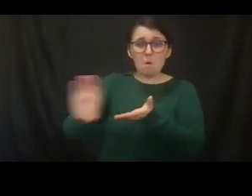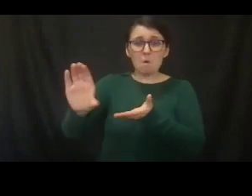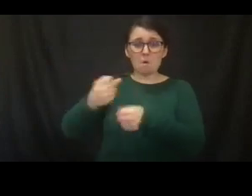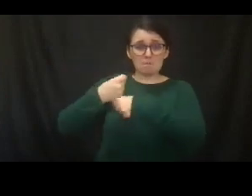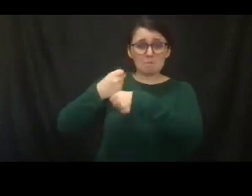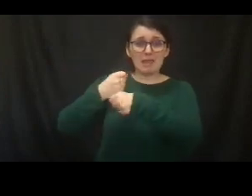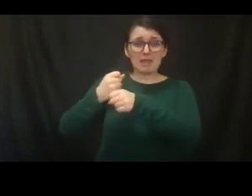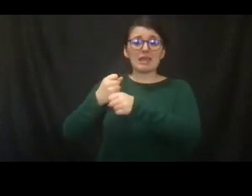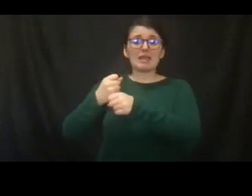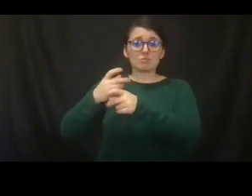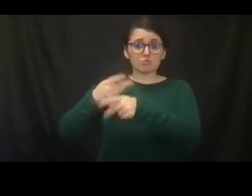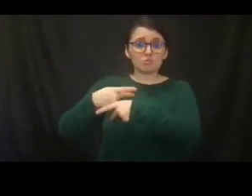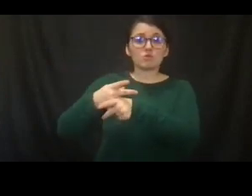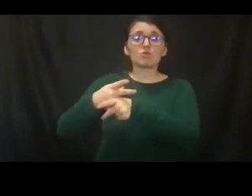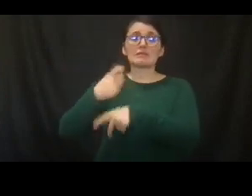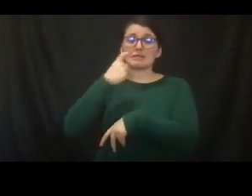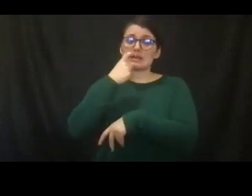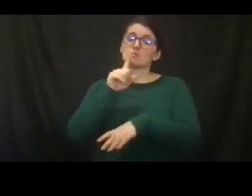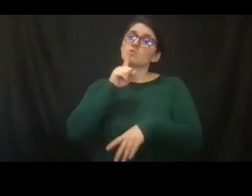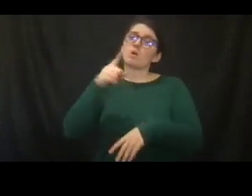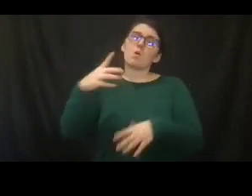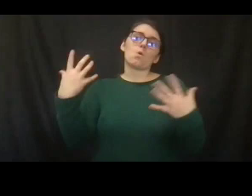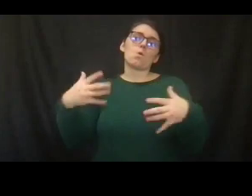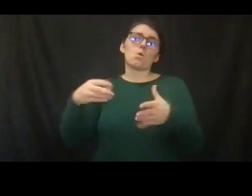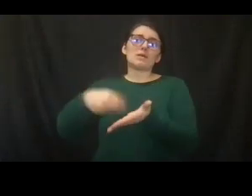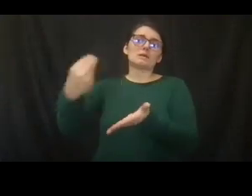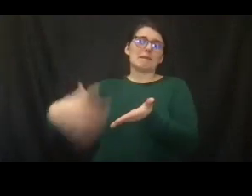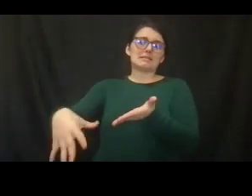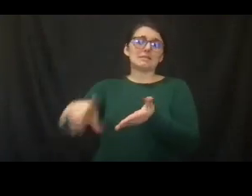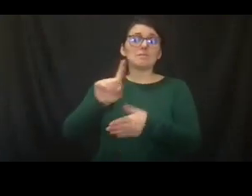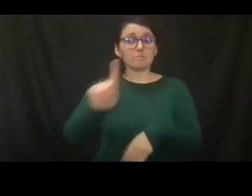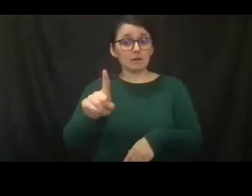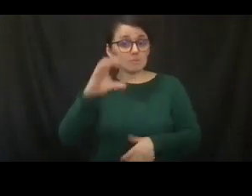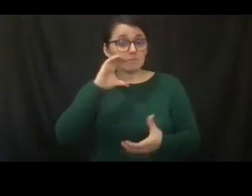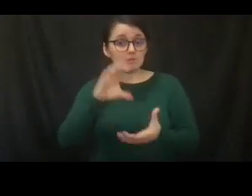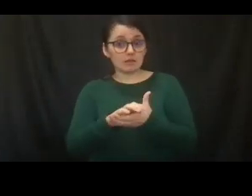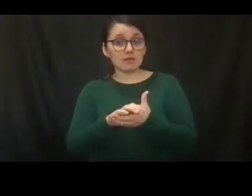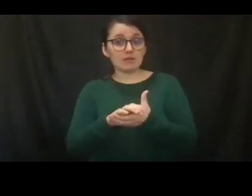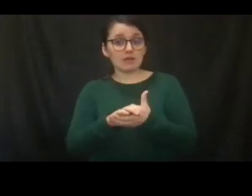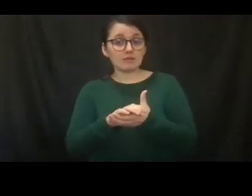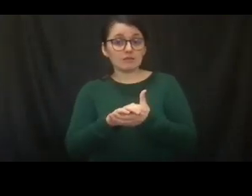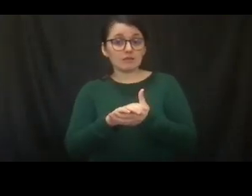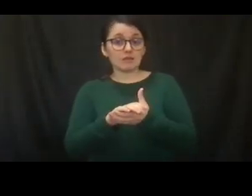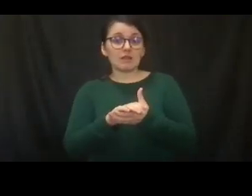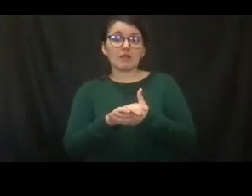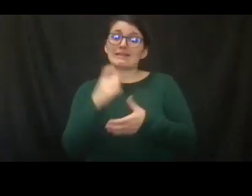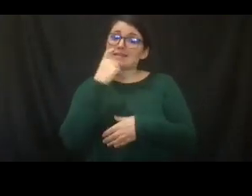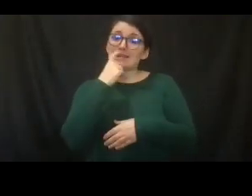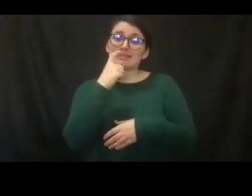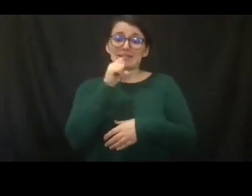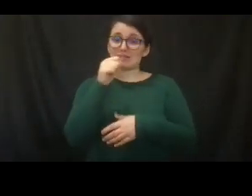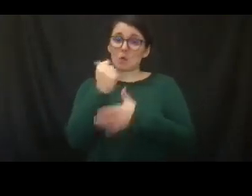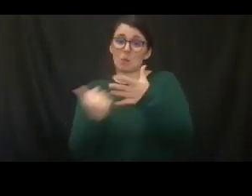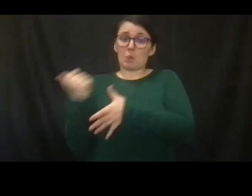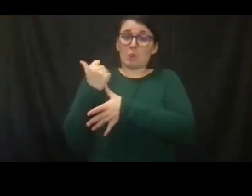recycling it again are actually rather expensive. So believe it or not, glass was kind of not at the top of the list for